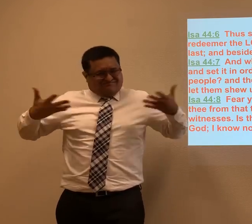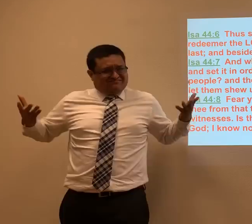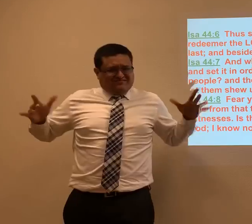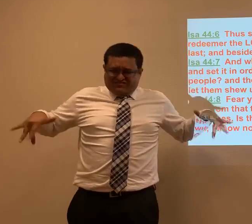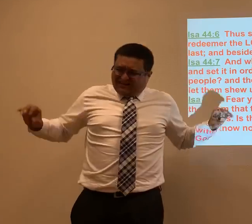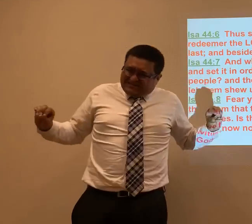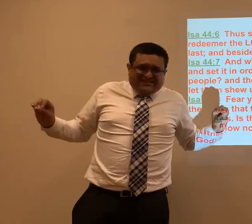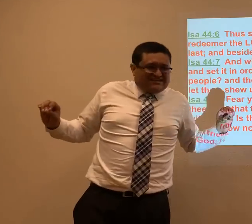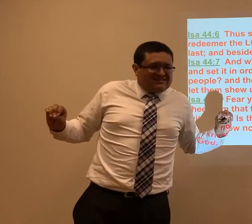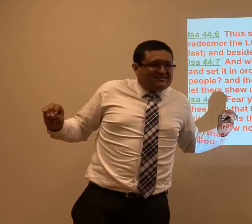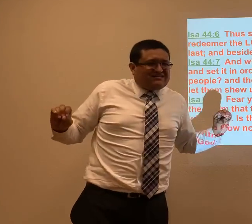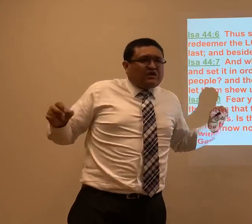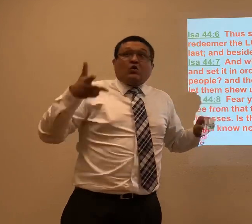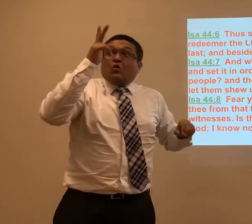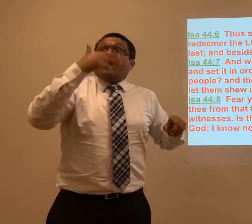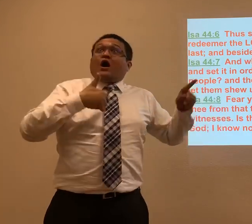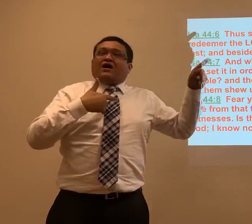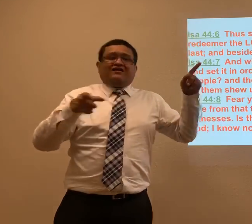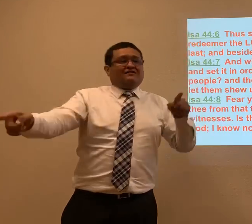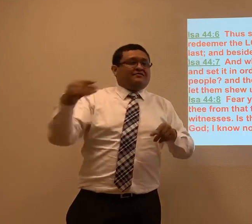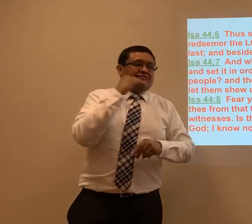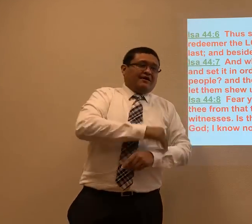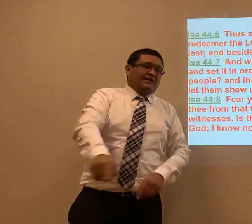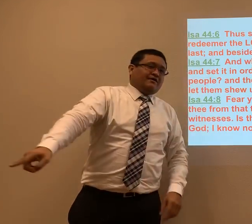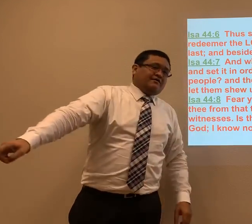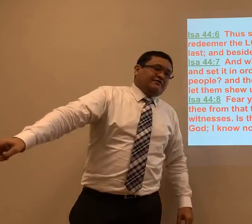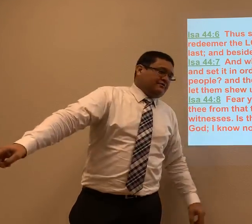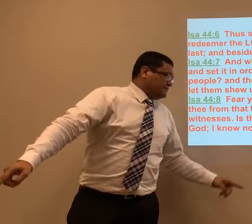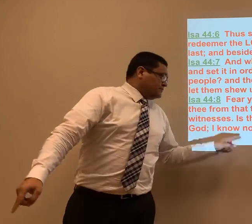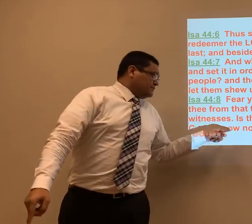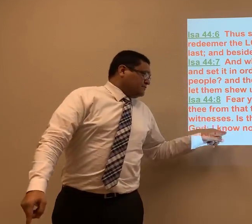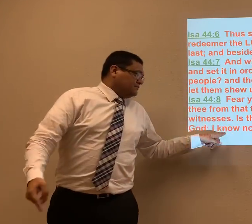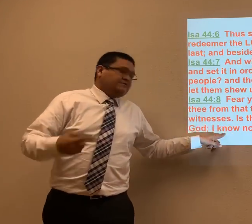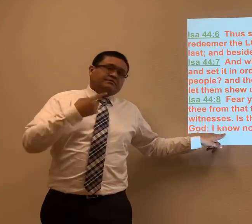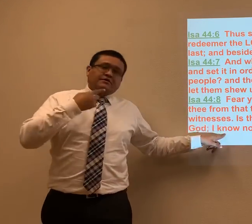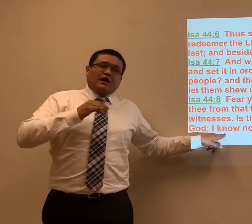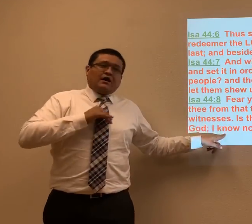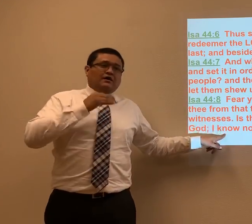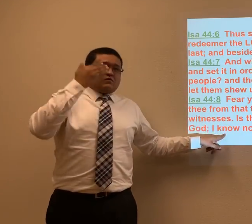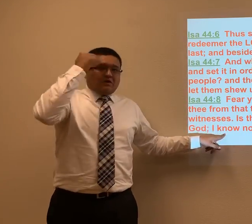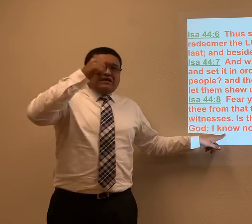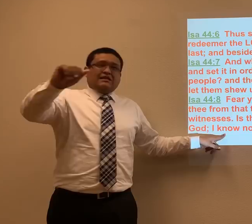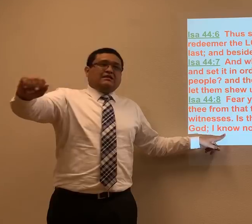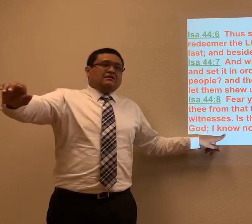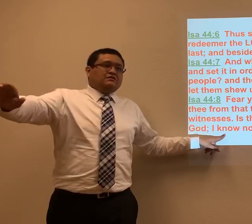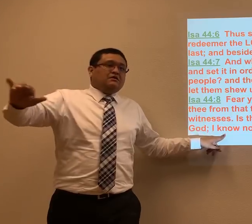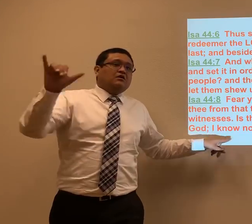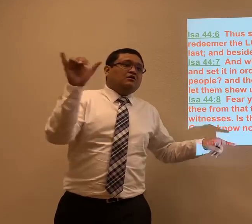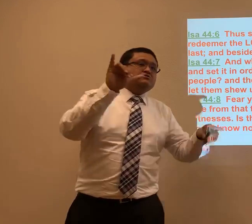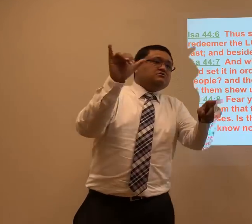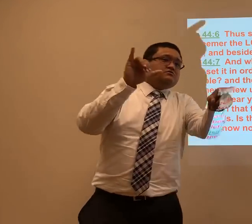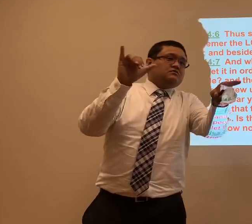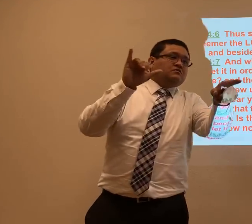there's none other beside me. I know not any. So the Trinitarian belief is a lie.